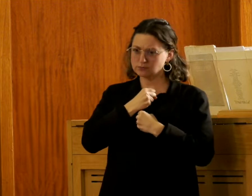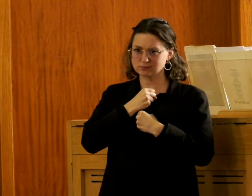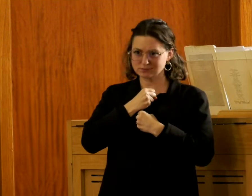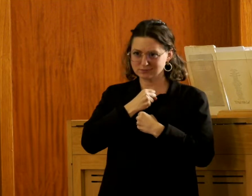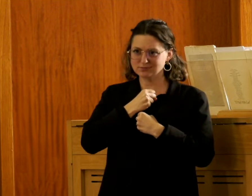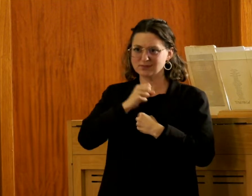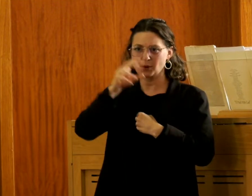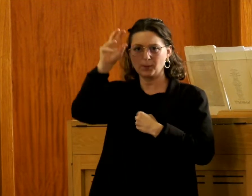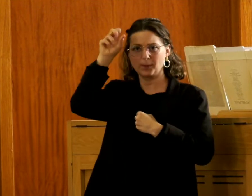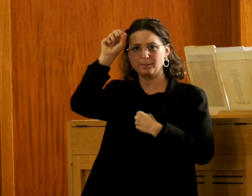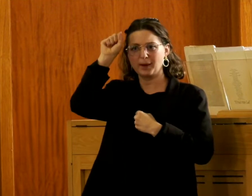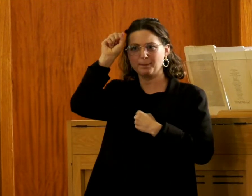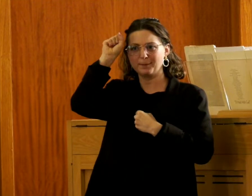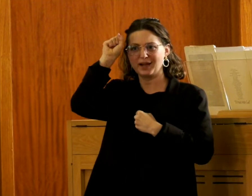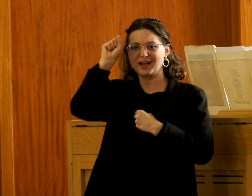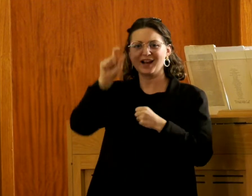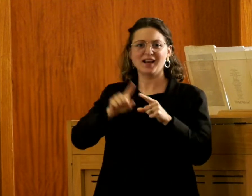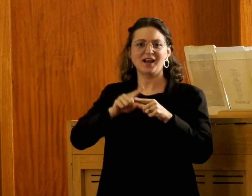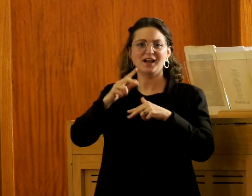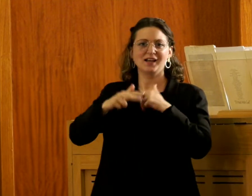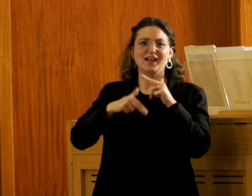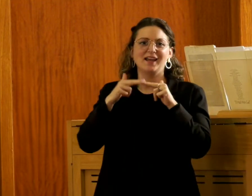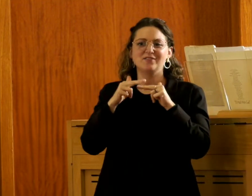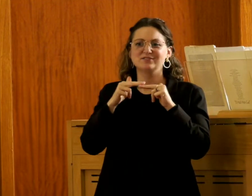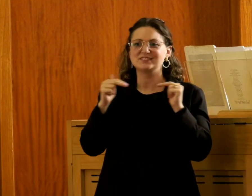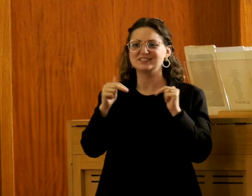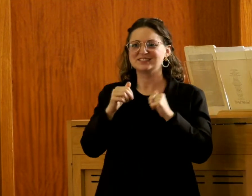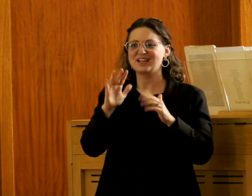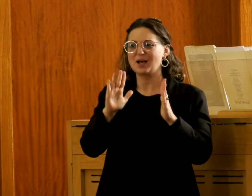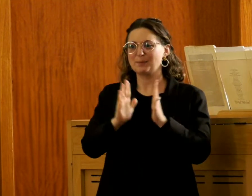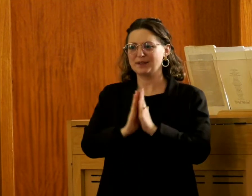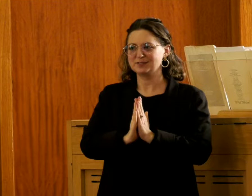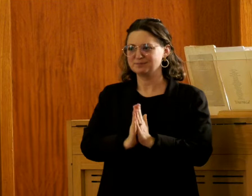memories as precious gifts. Amen.